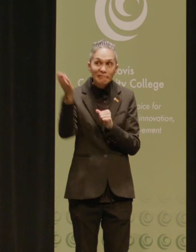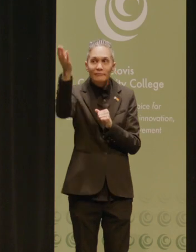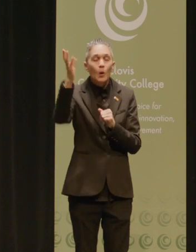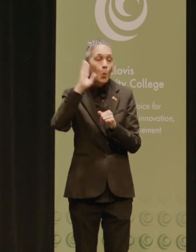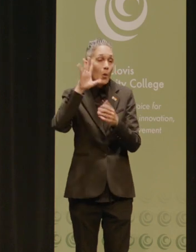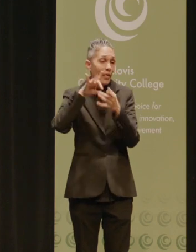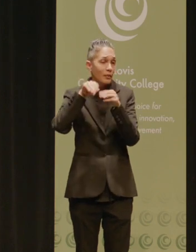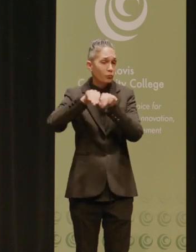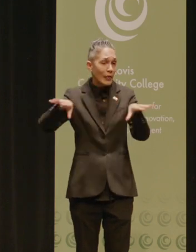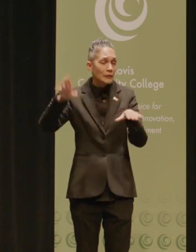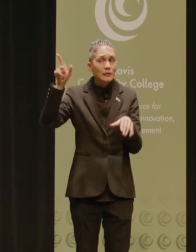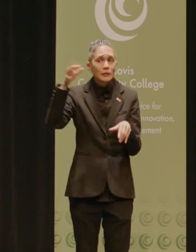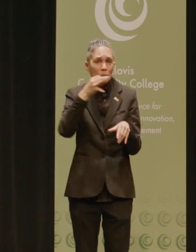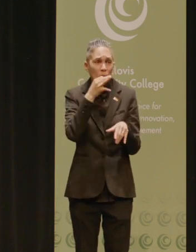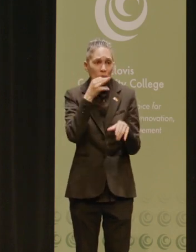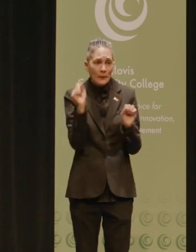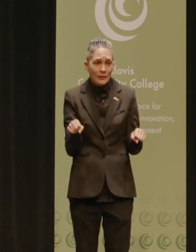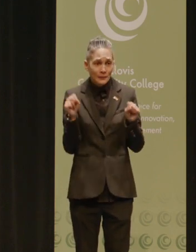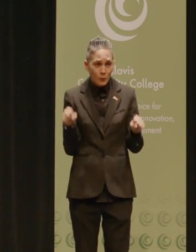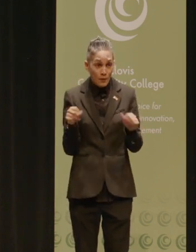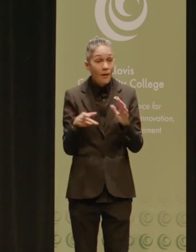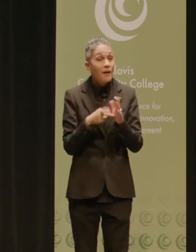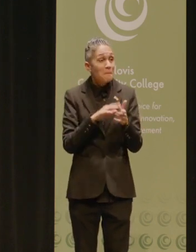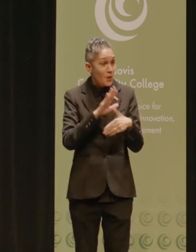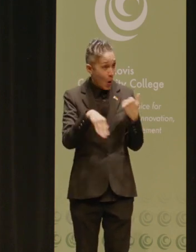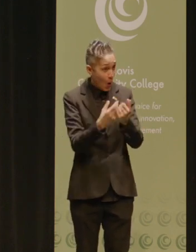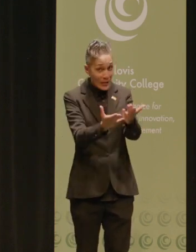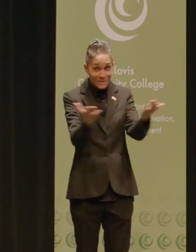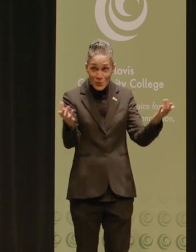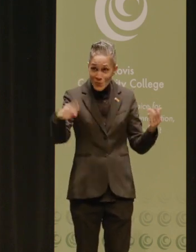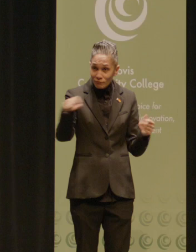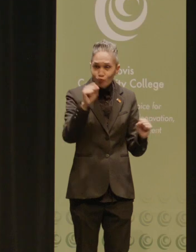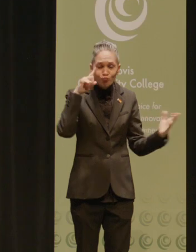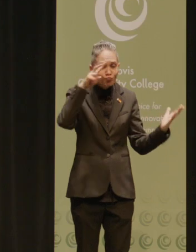be releasing this as soon as they can, so all of you can